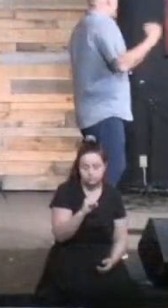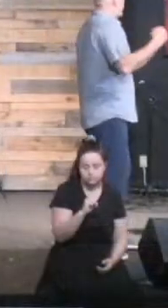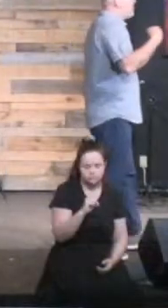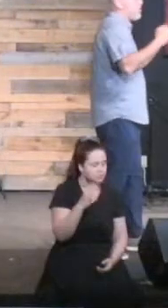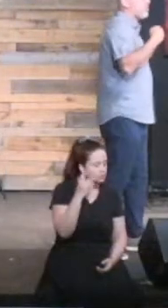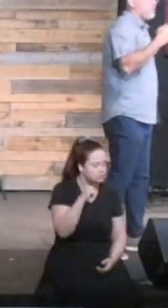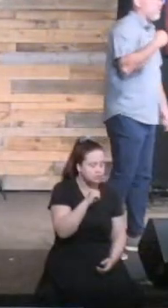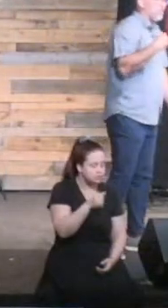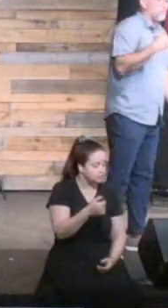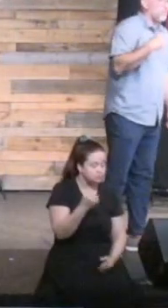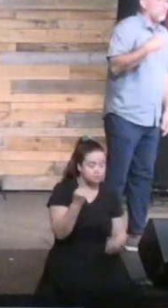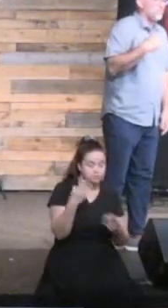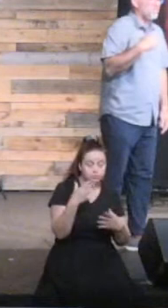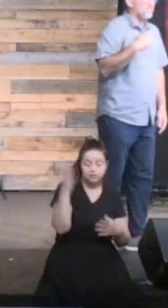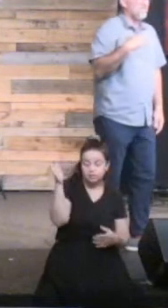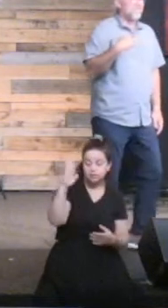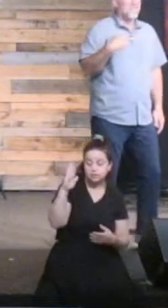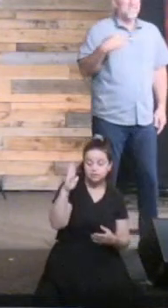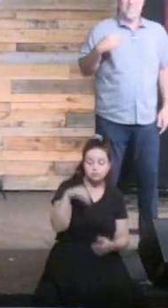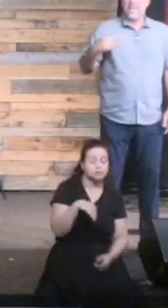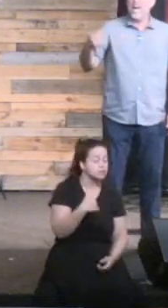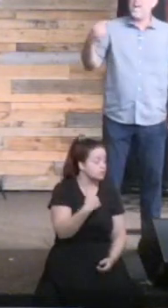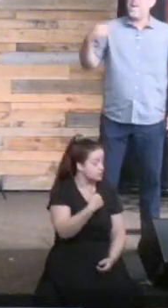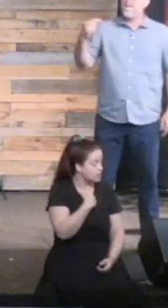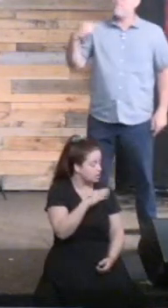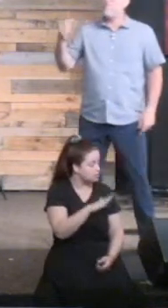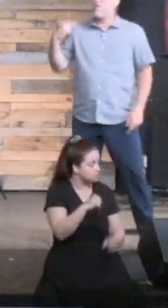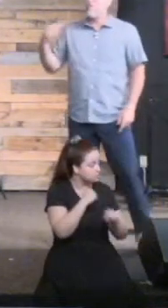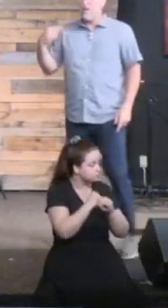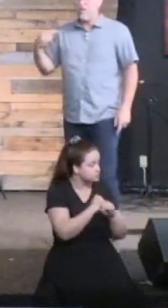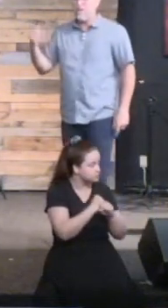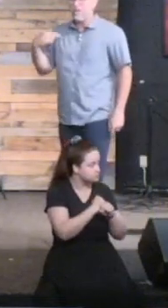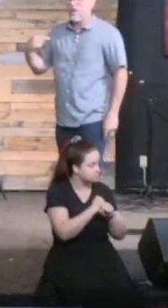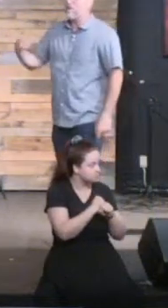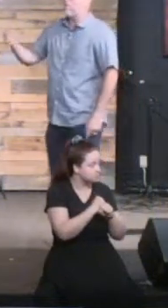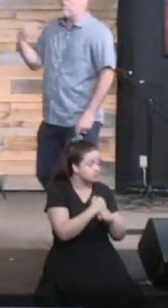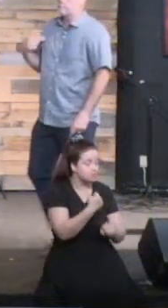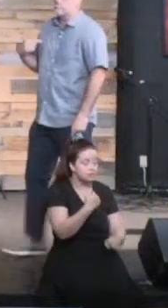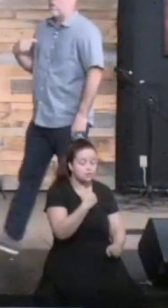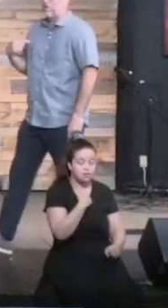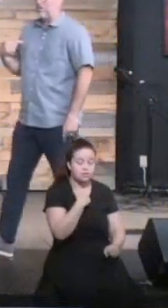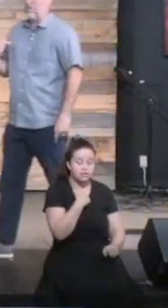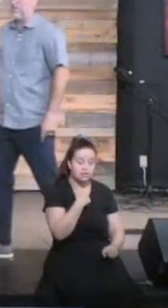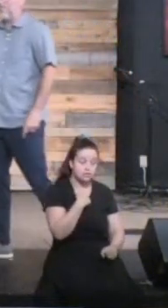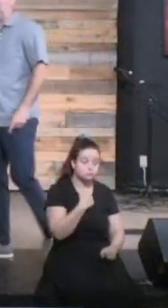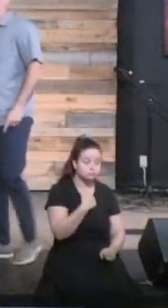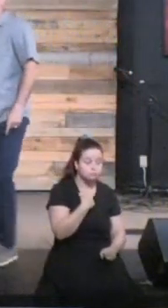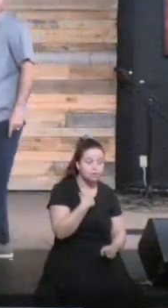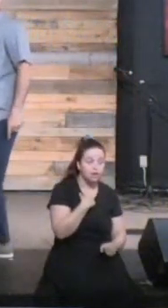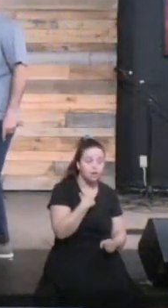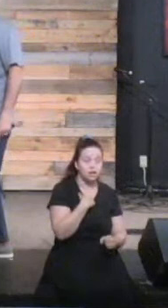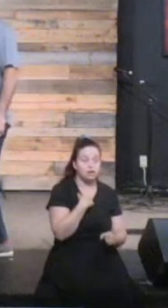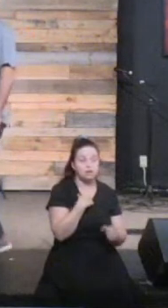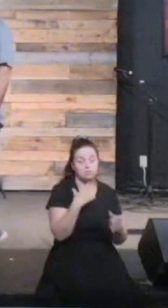because I'm your Shield I'm your very great reward